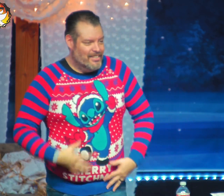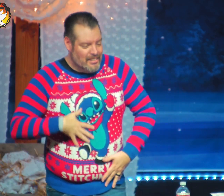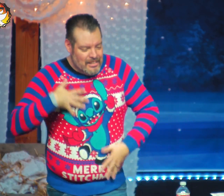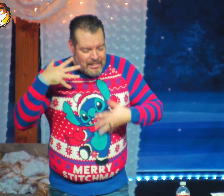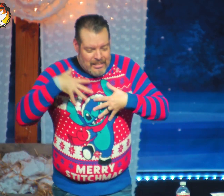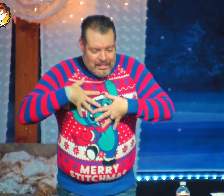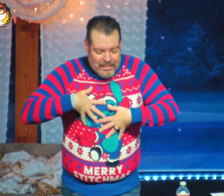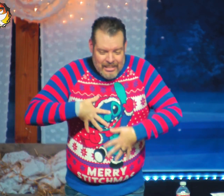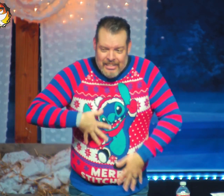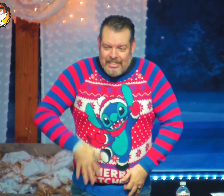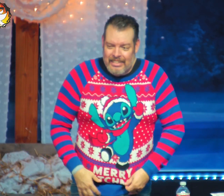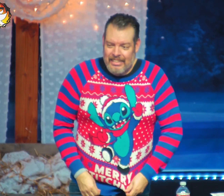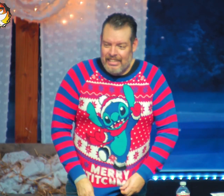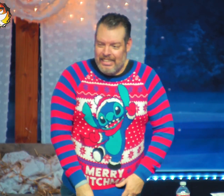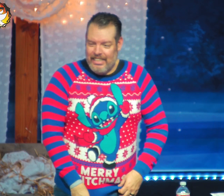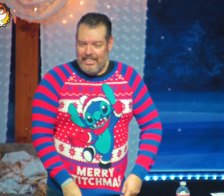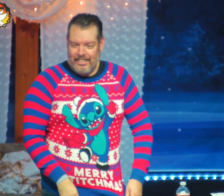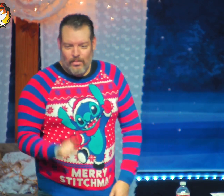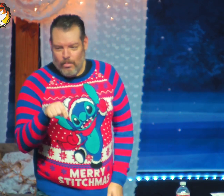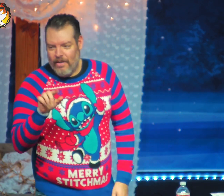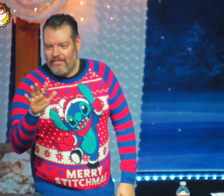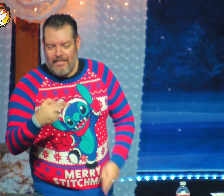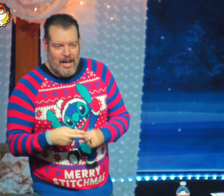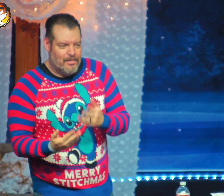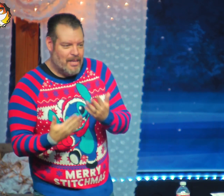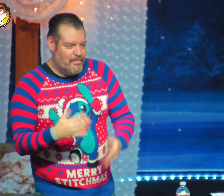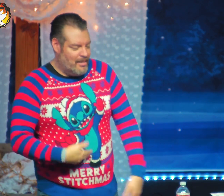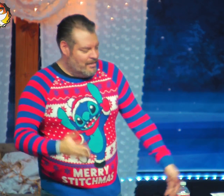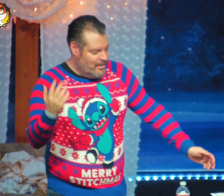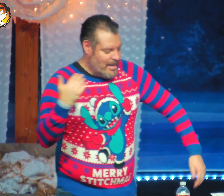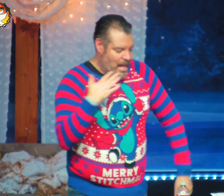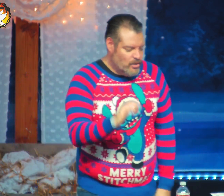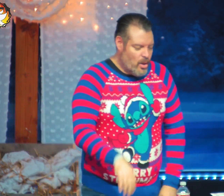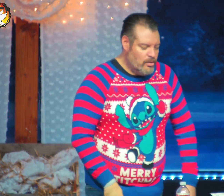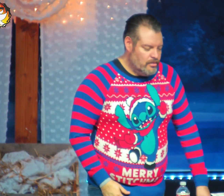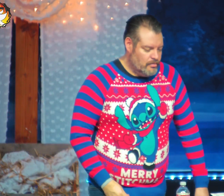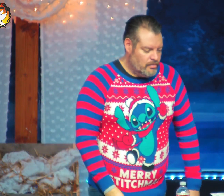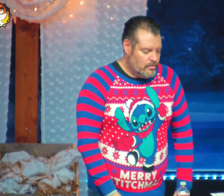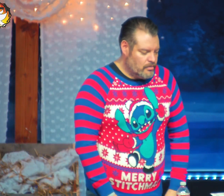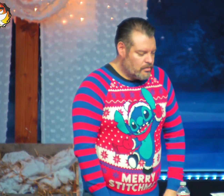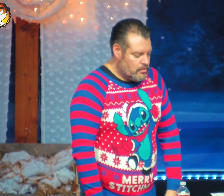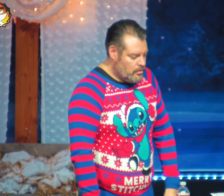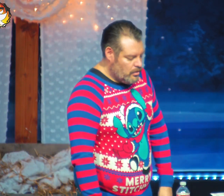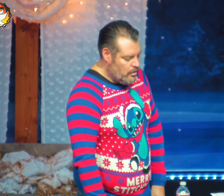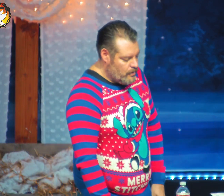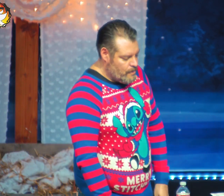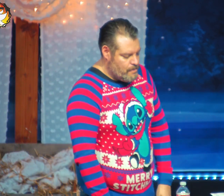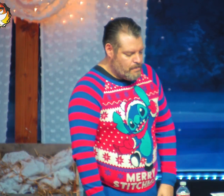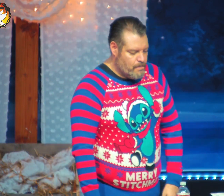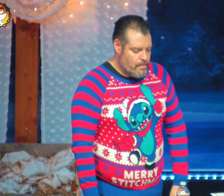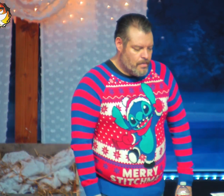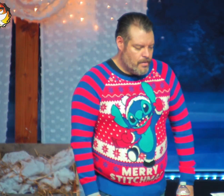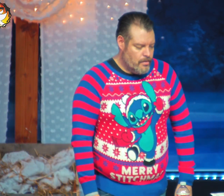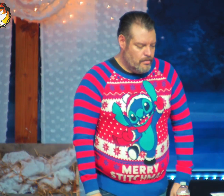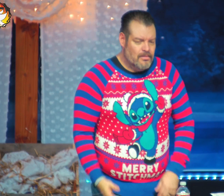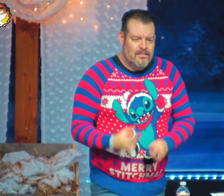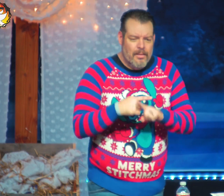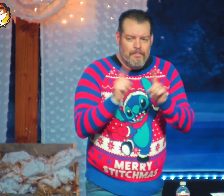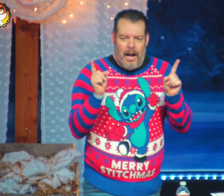healthier food. Today, the OC Winterfest, it's a lot of walking. That's good for me to get the exercise. The sweater's hot, so I'll